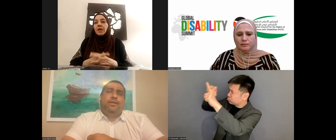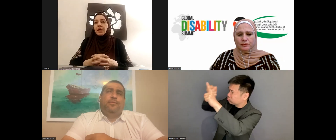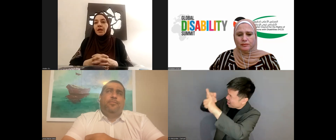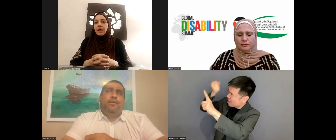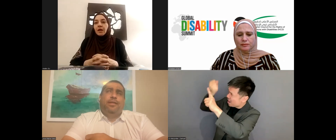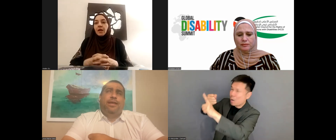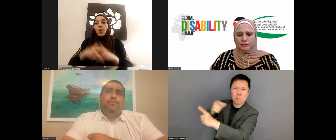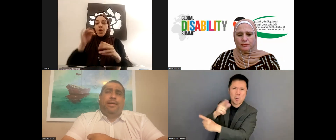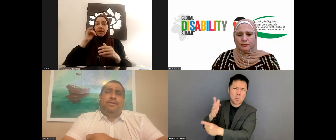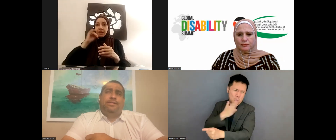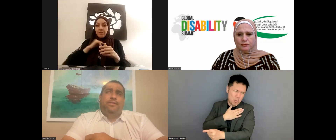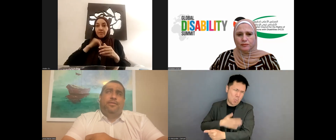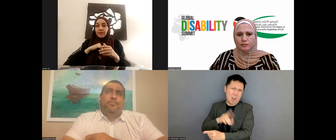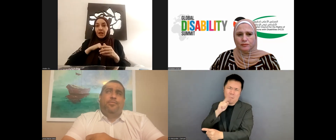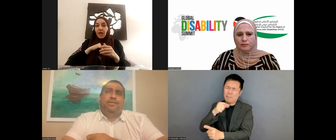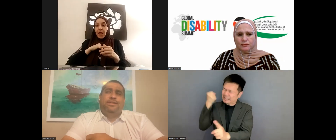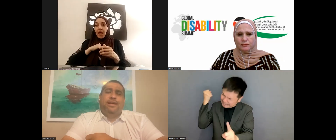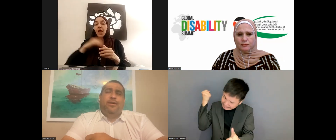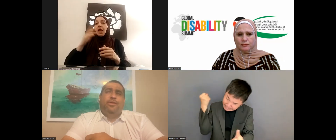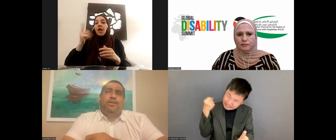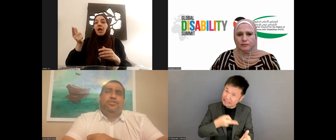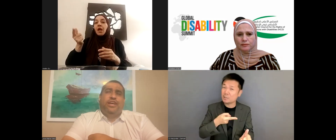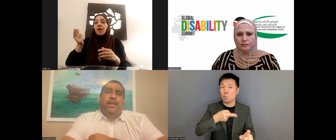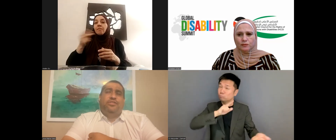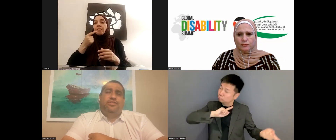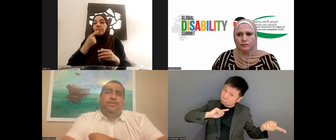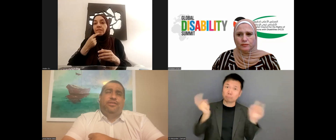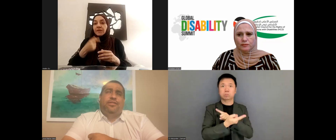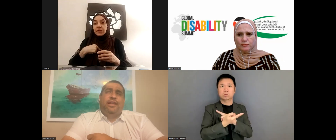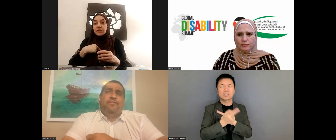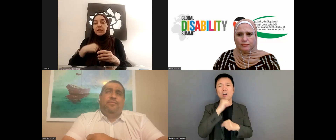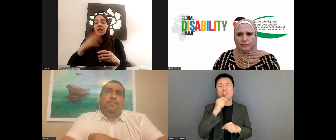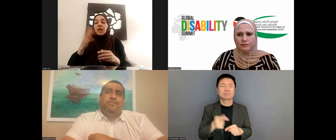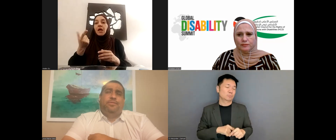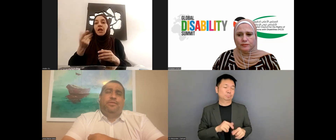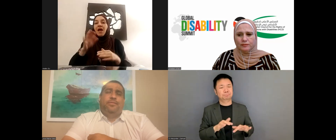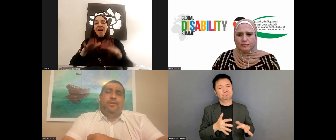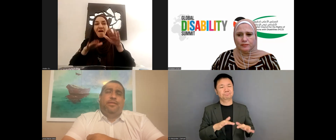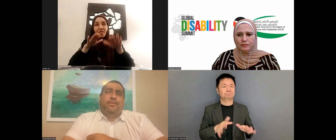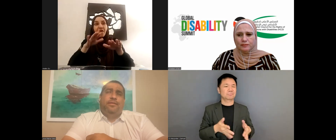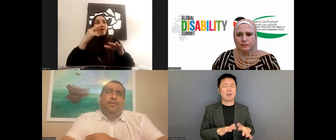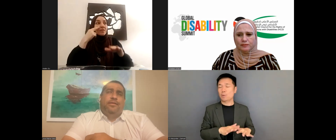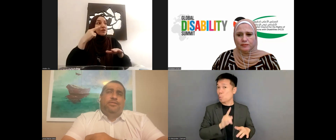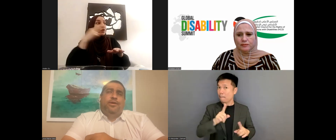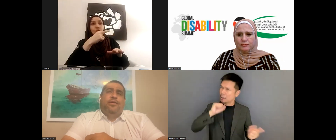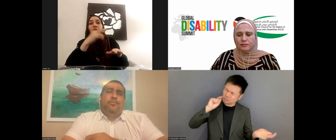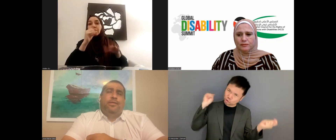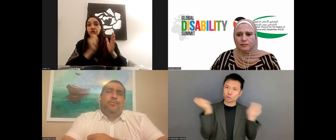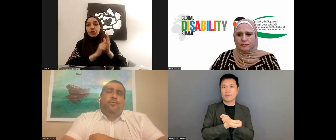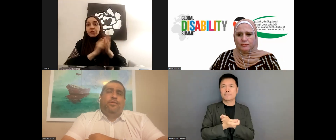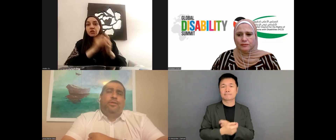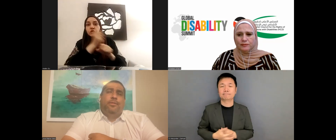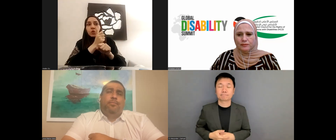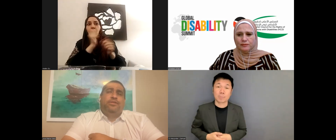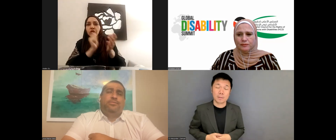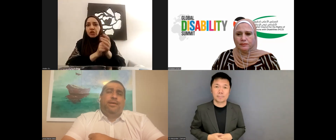we want real impact. We want to see how we can change the life of a person with disabilities. So along with